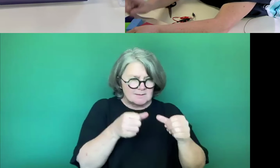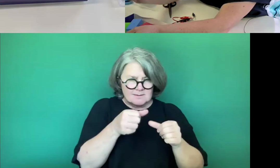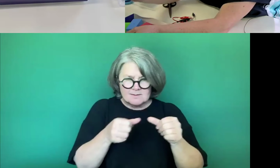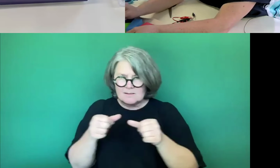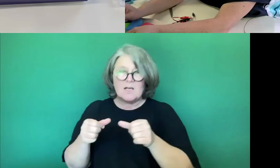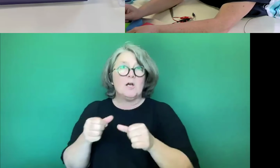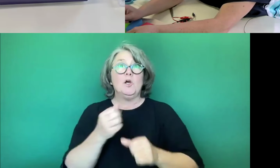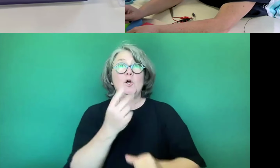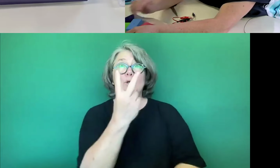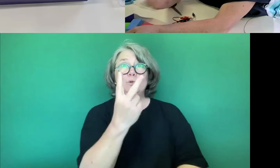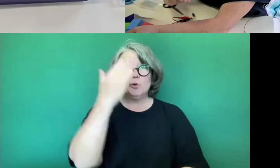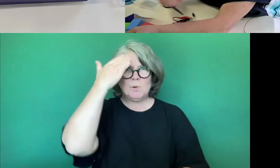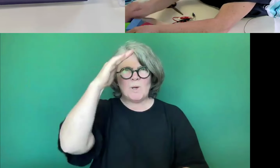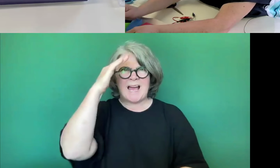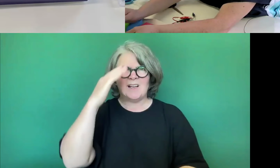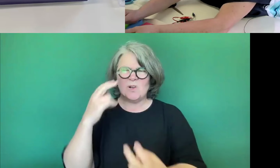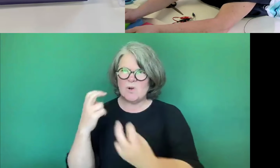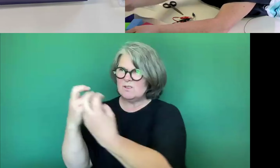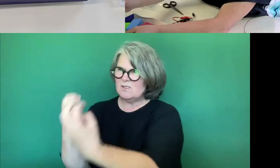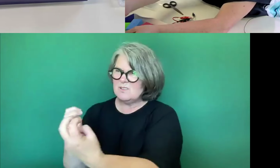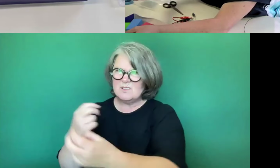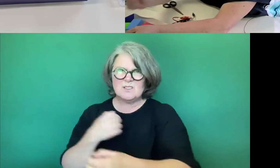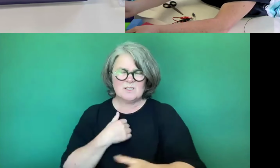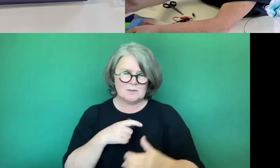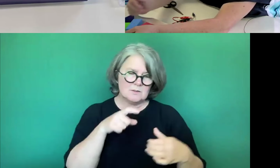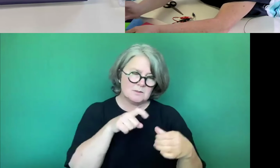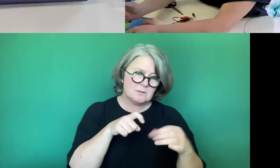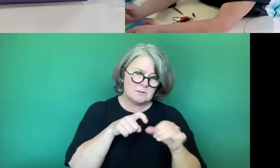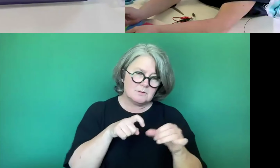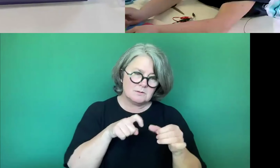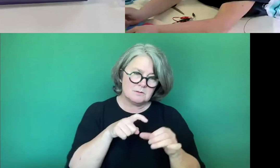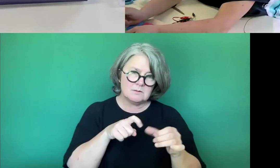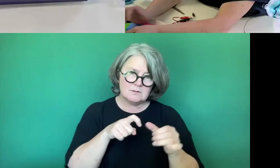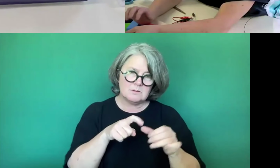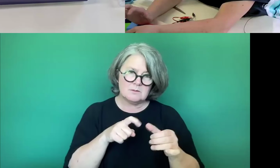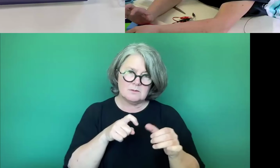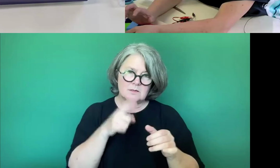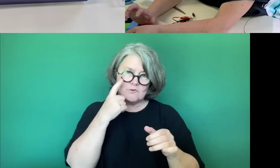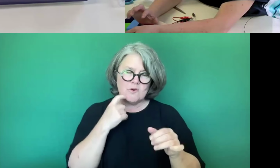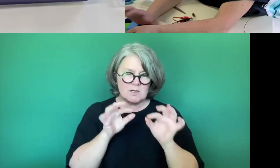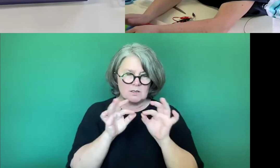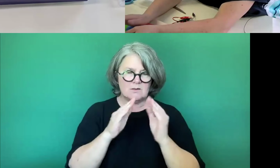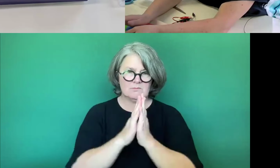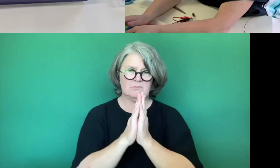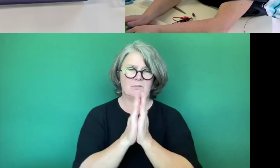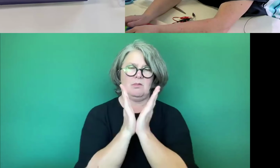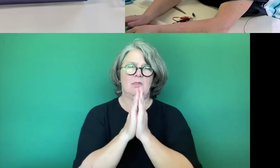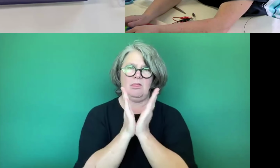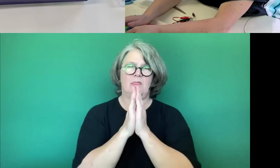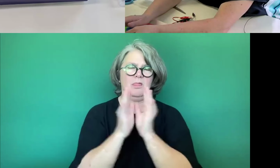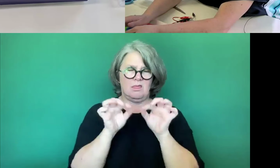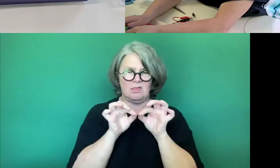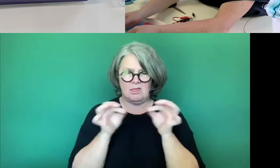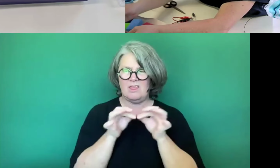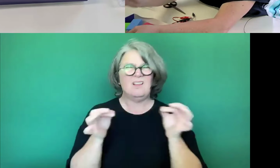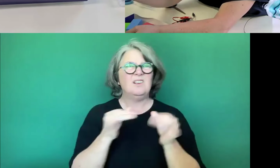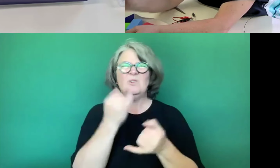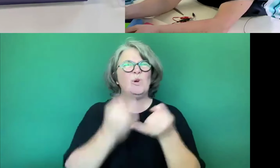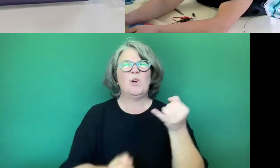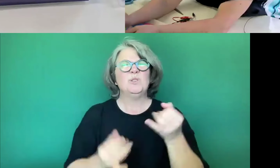adults that were sitting there with 1 child spent the rest of the afternoon trying to separate the tape. It was horrible.